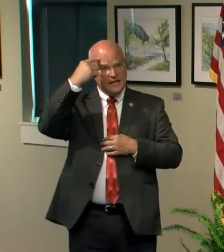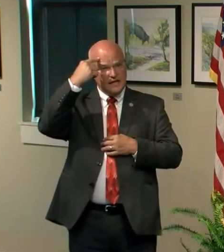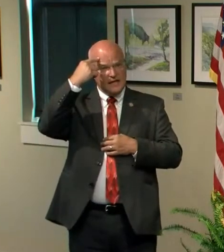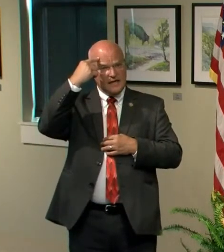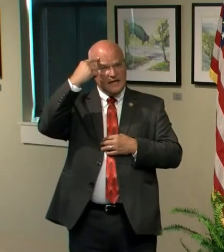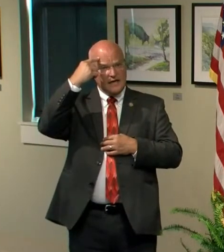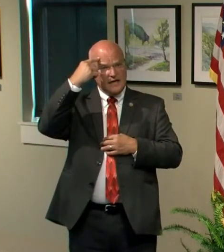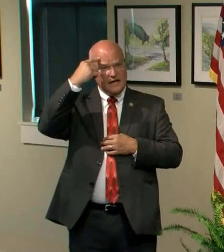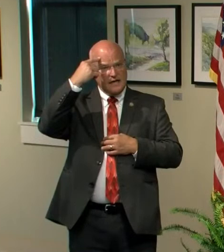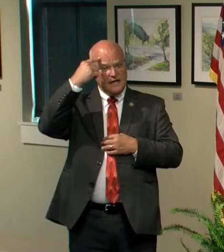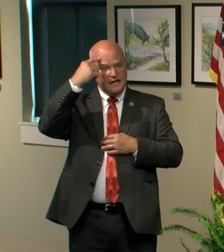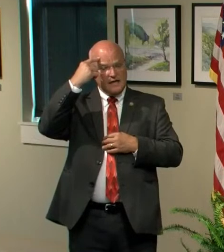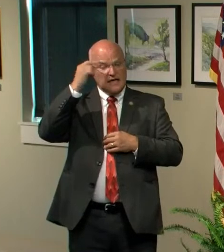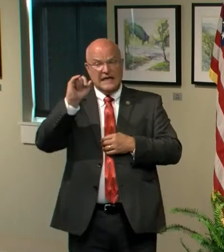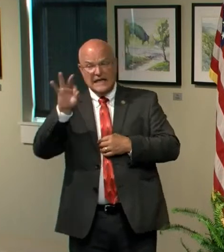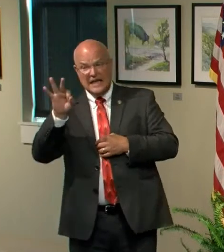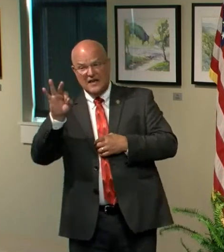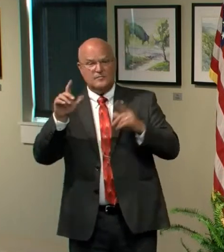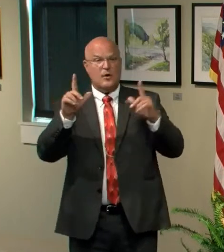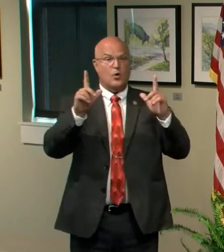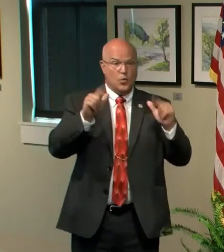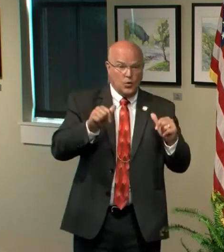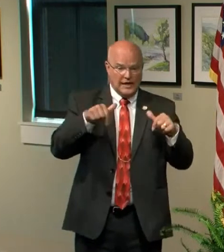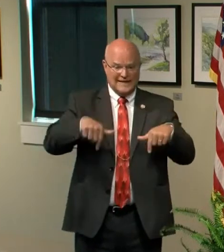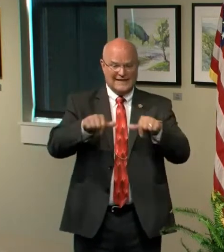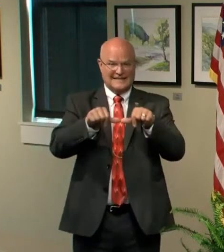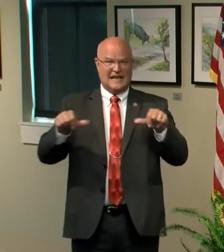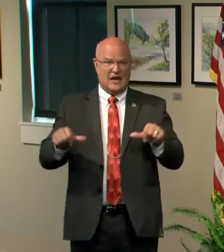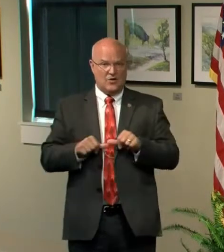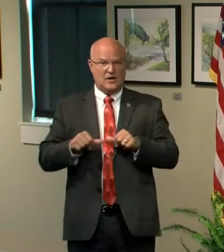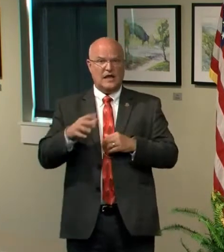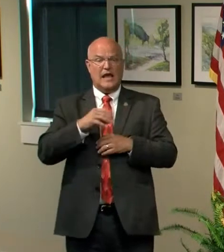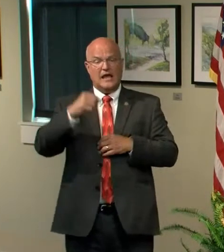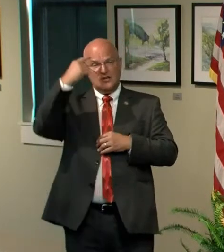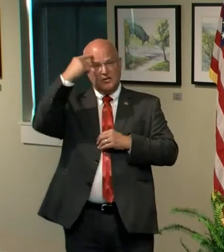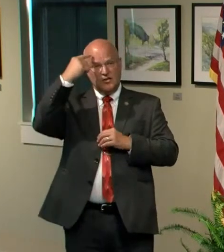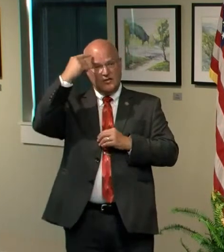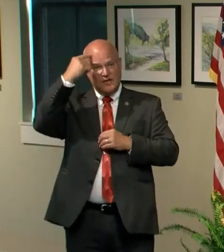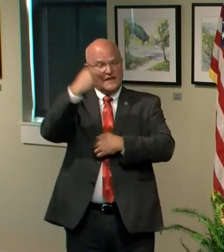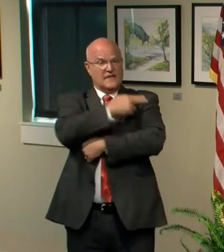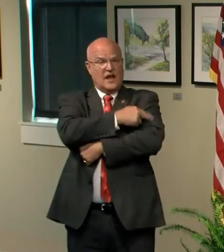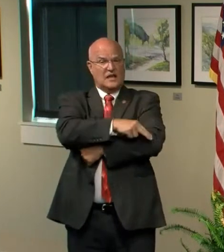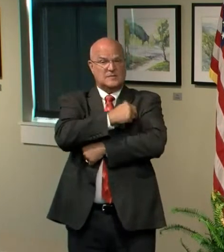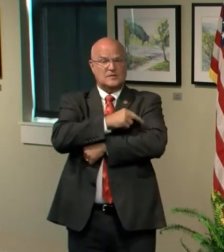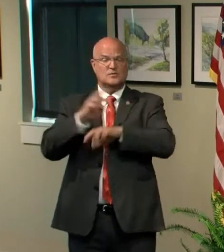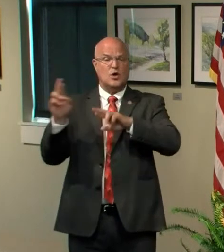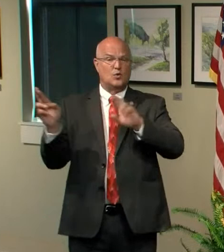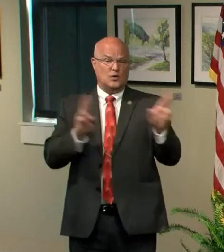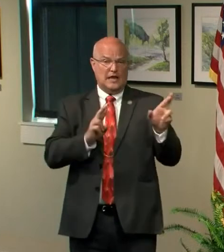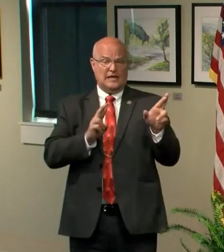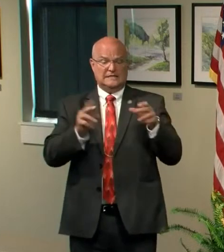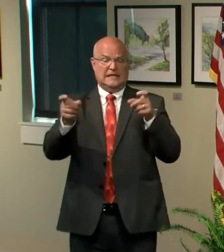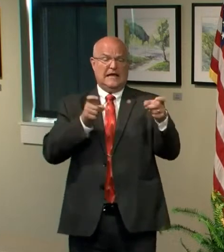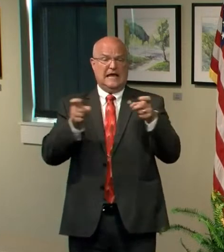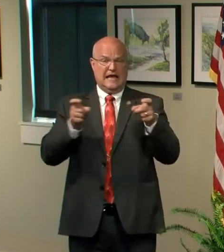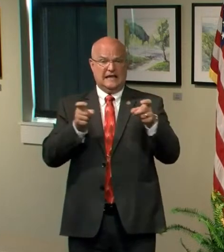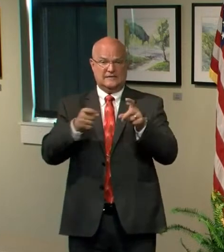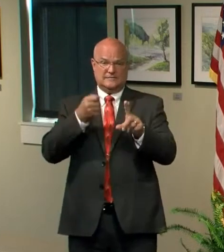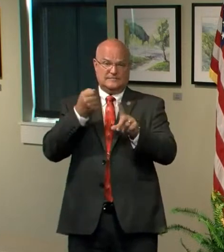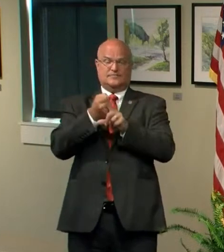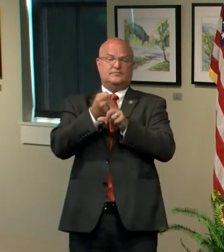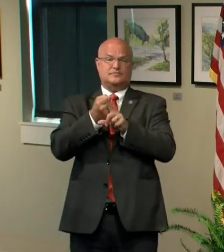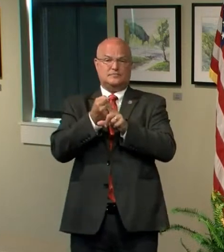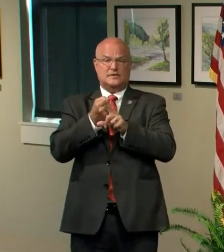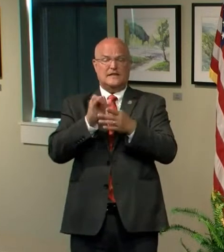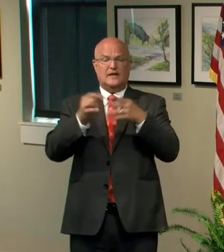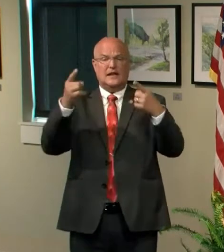matter of if, but when it will come here into this area? And do you think the hospitals are well equipped here to be able to handle an